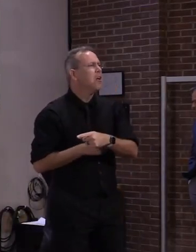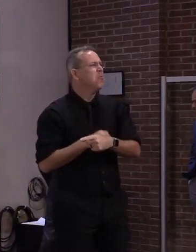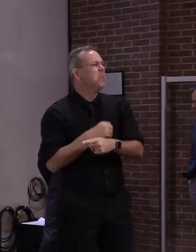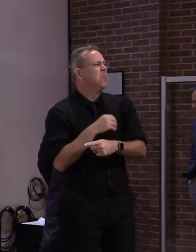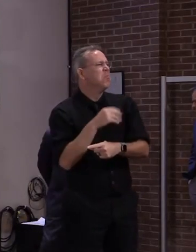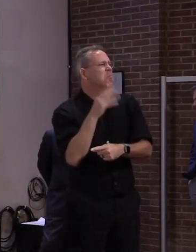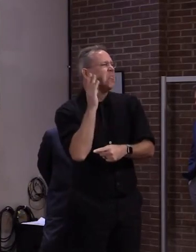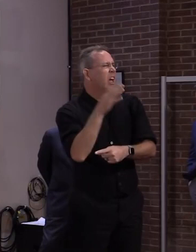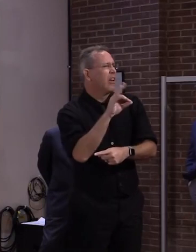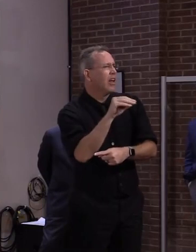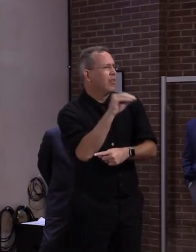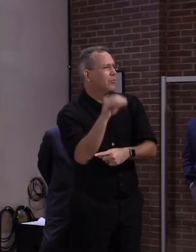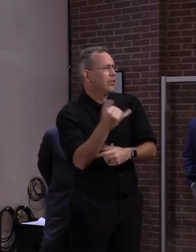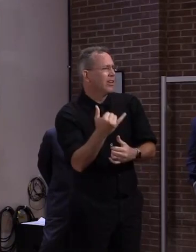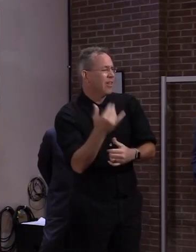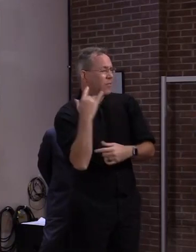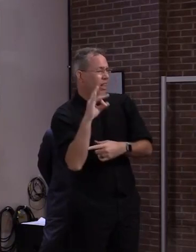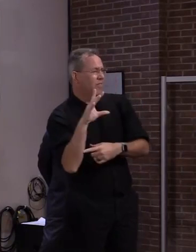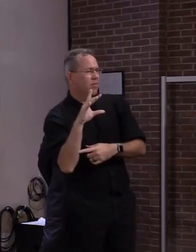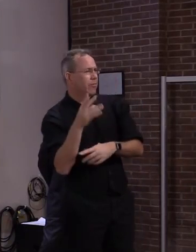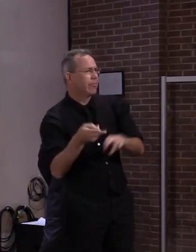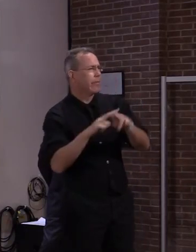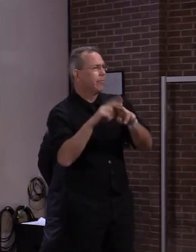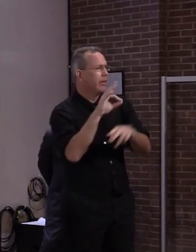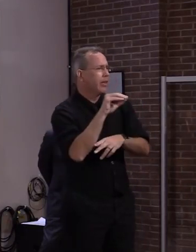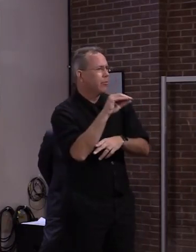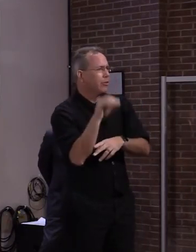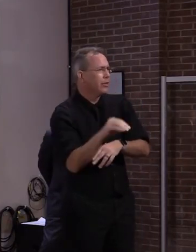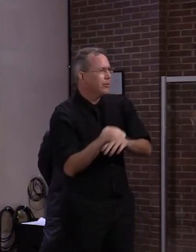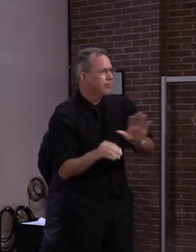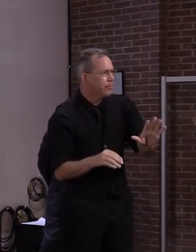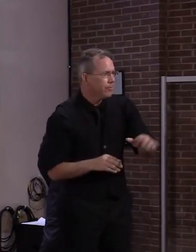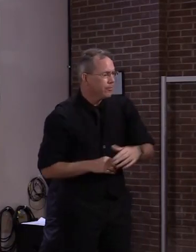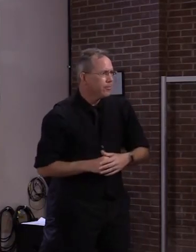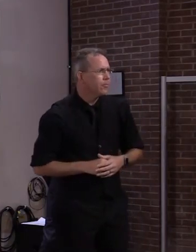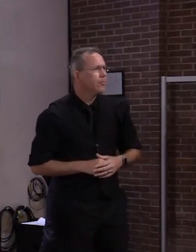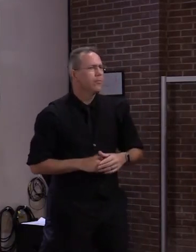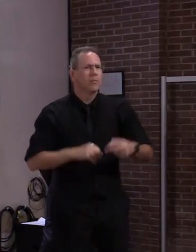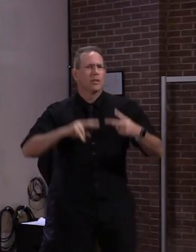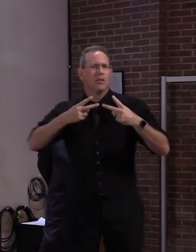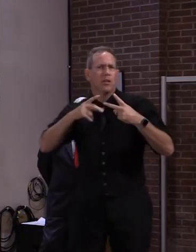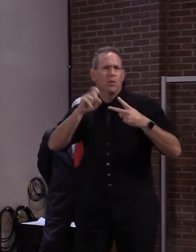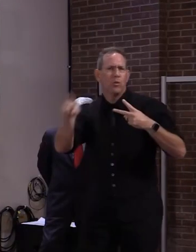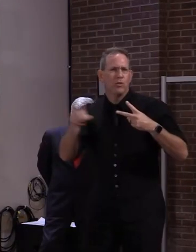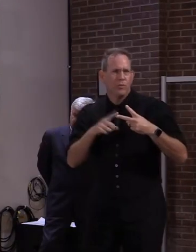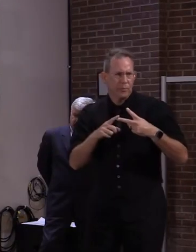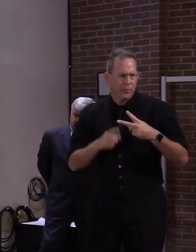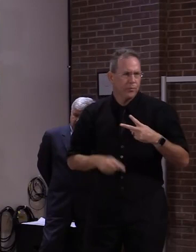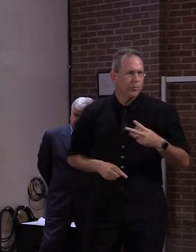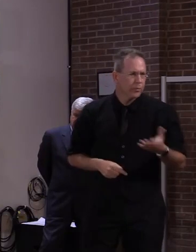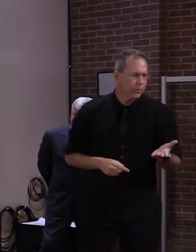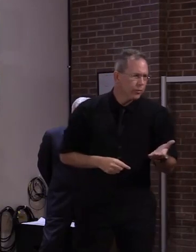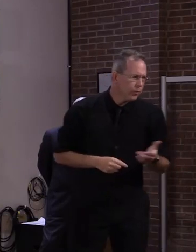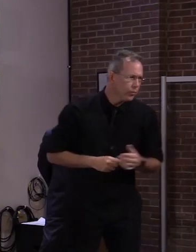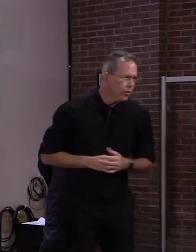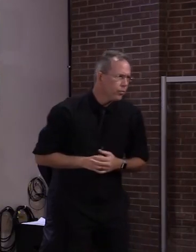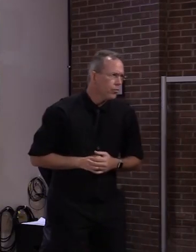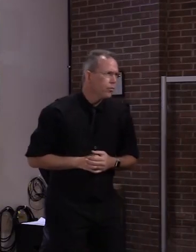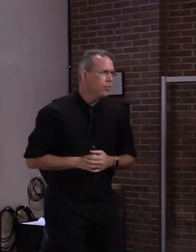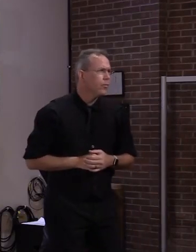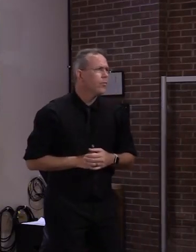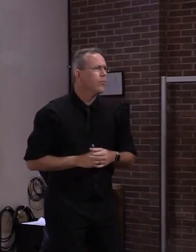okay thank you governor i've been speaking with uh some spokespeople at the canadian